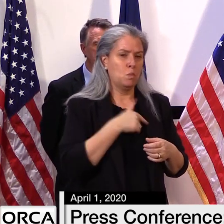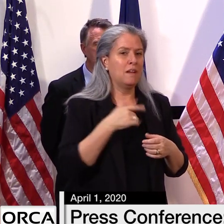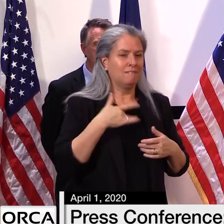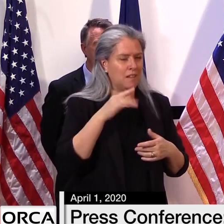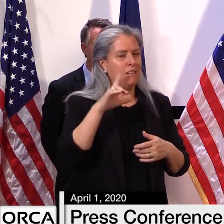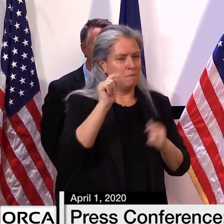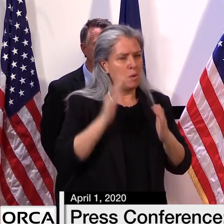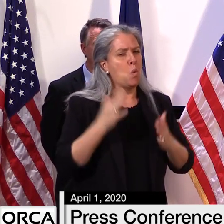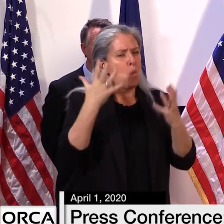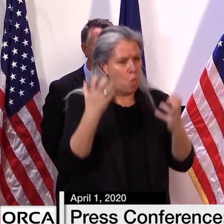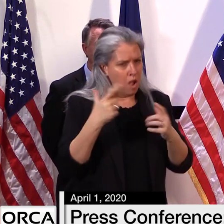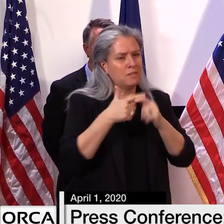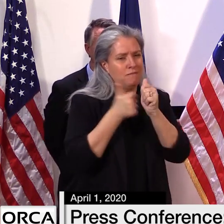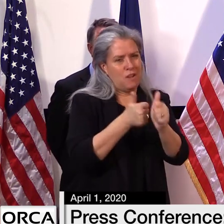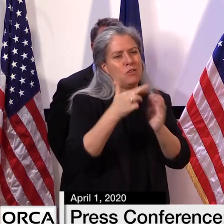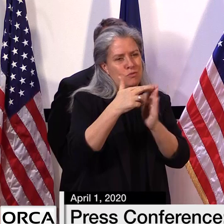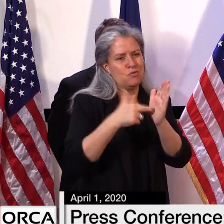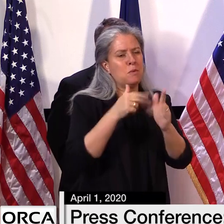Vermonters want to comply.